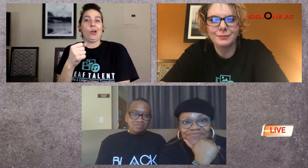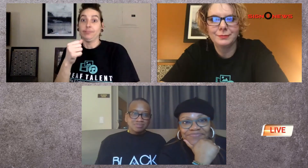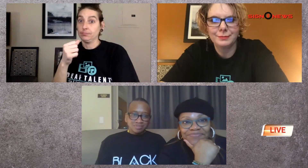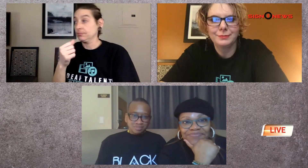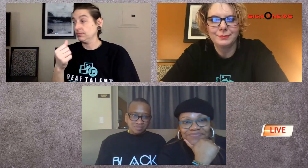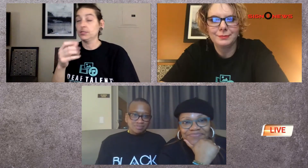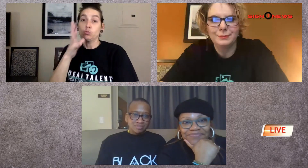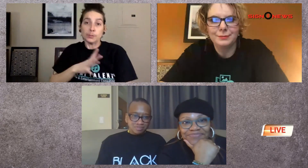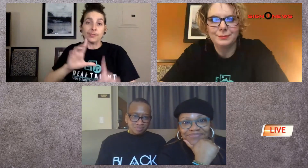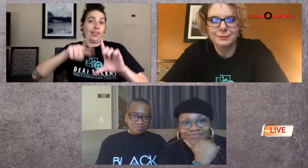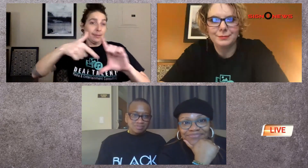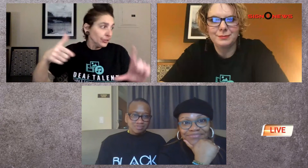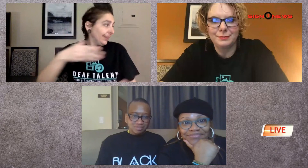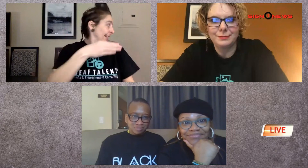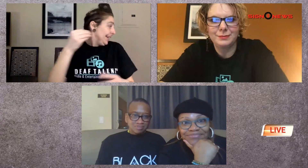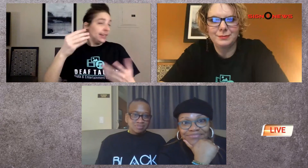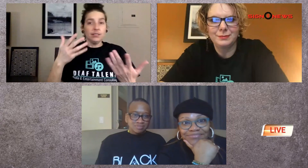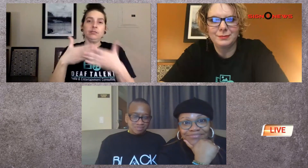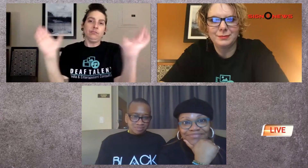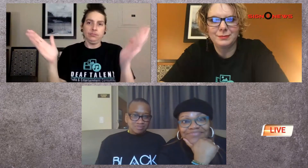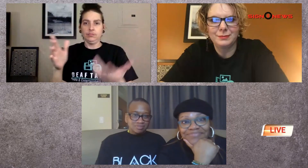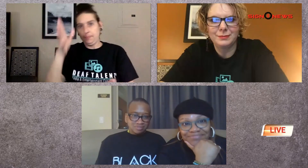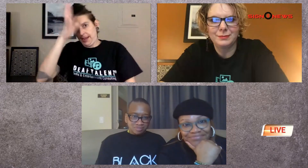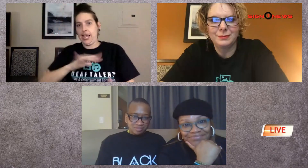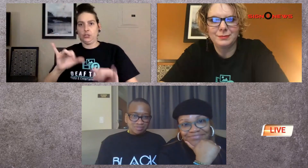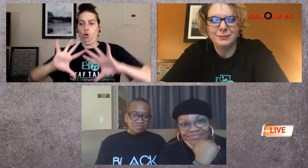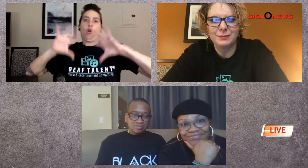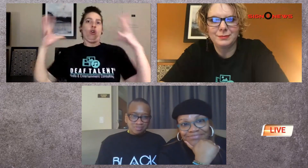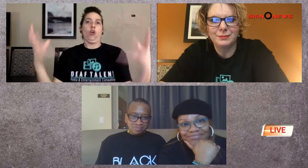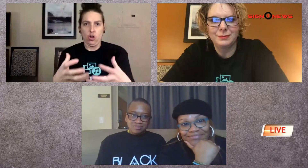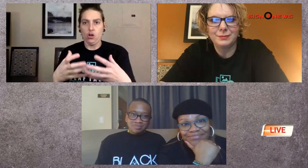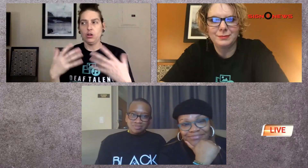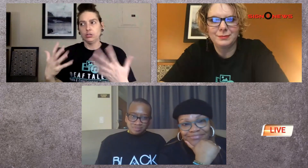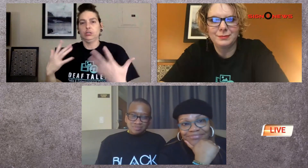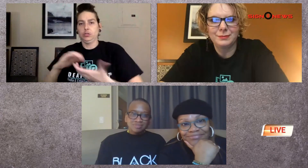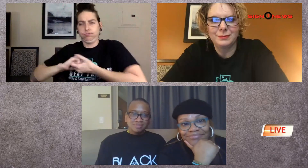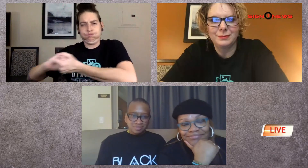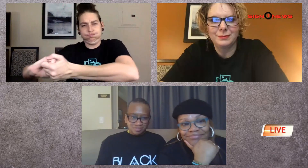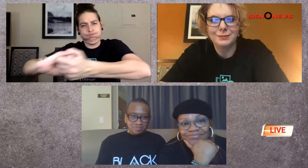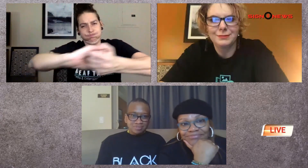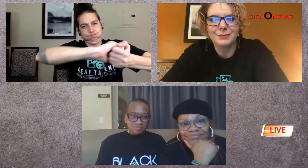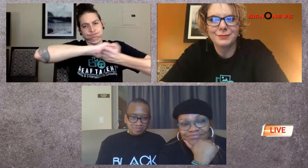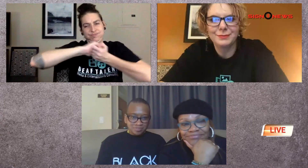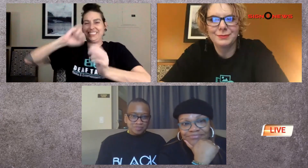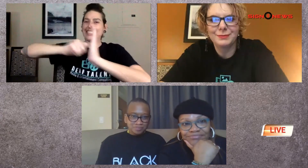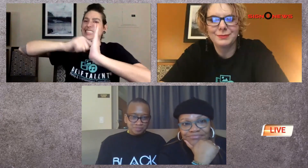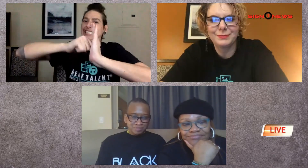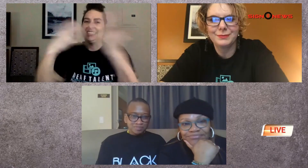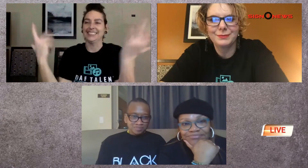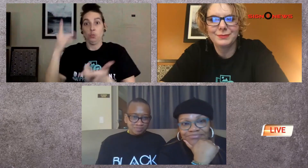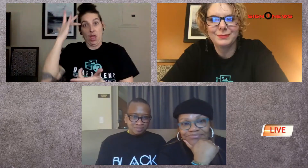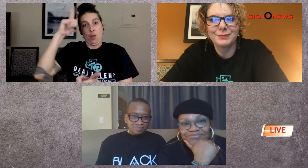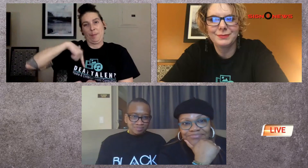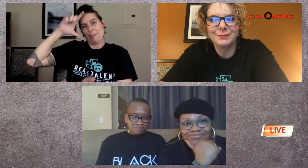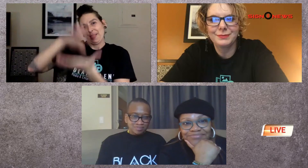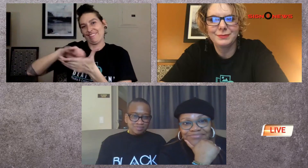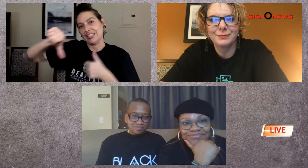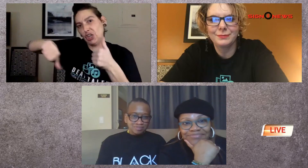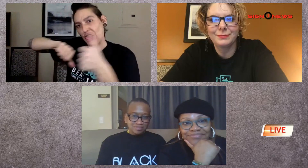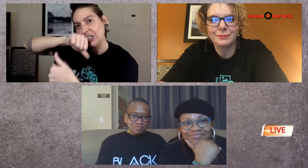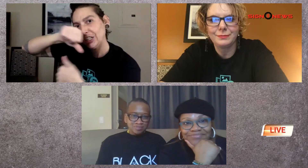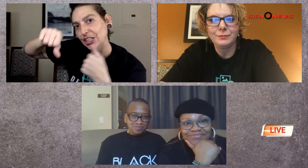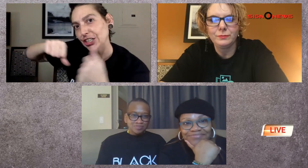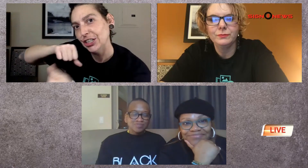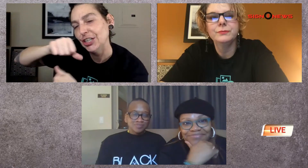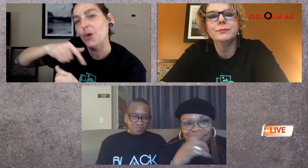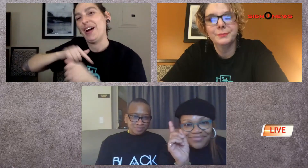team. Strong mind, women, LGBTQ, all of us, just in partnership. That's the